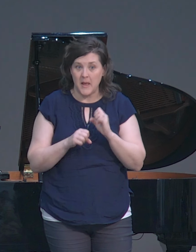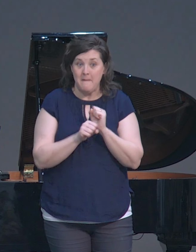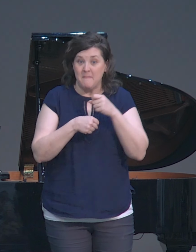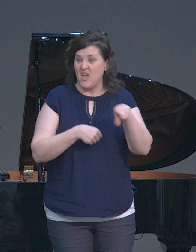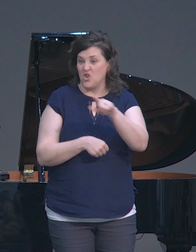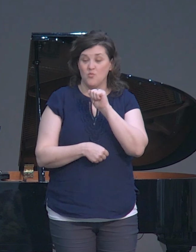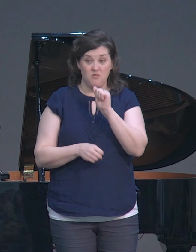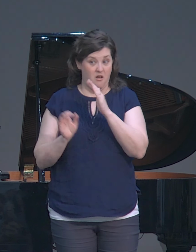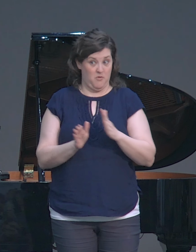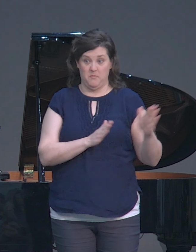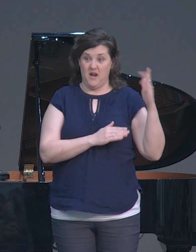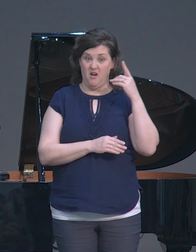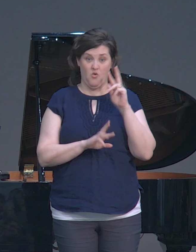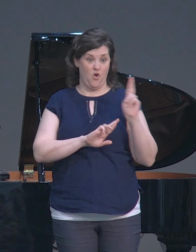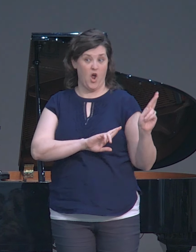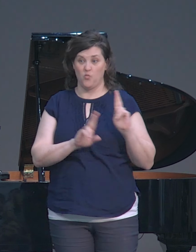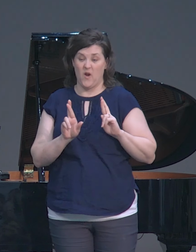By the way,